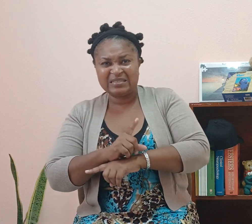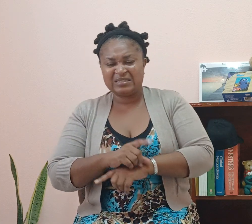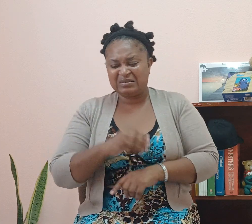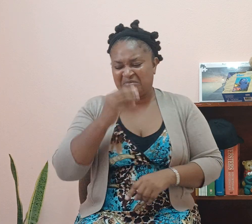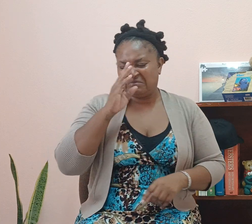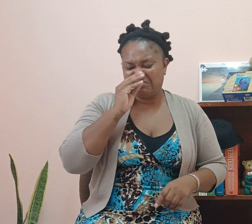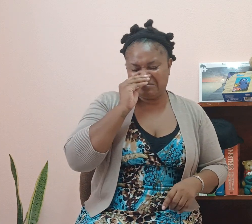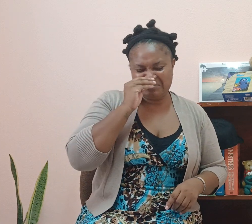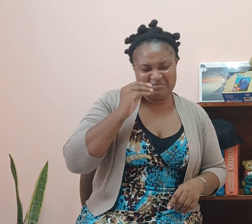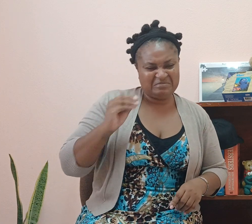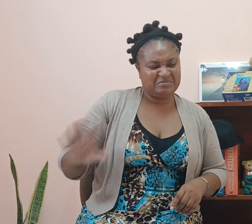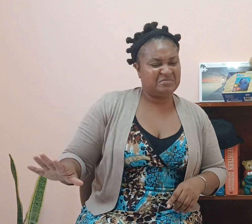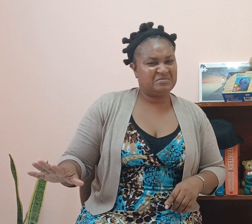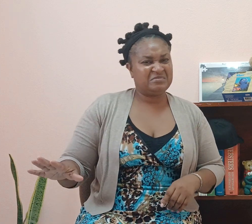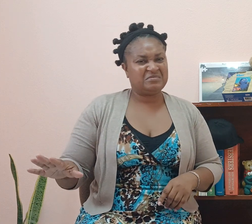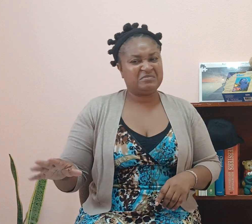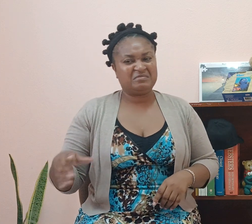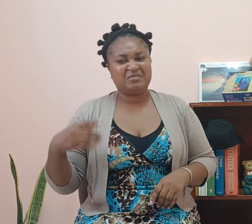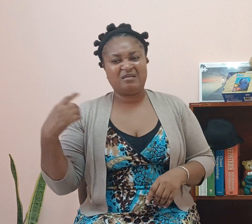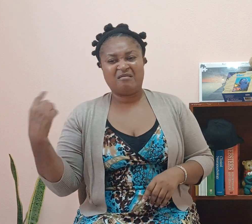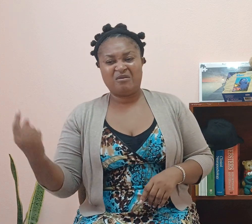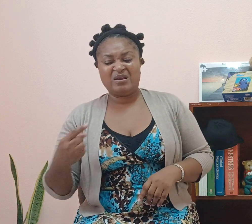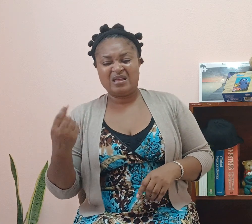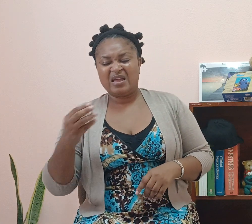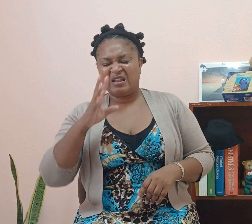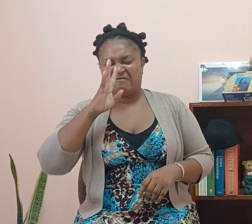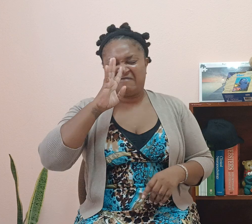wholly and forsake his ways.